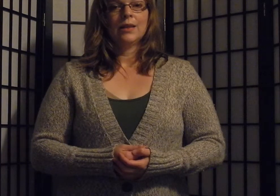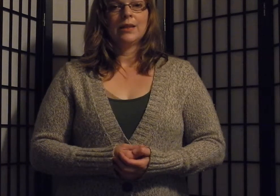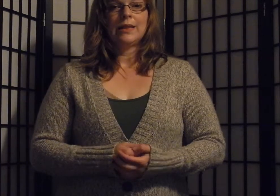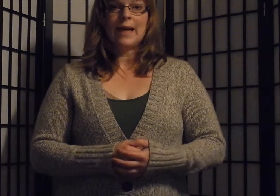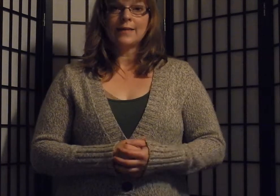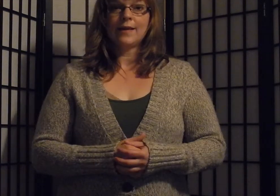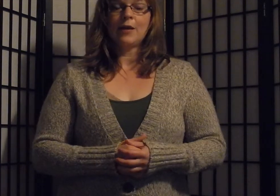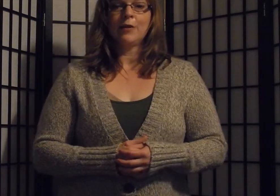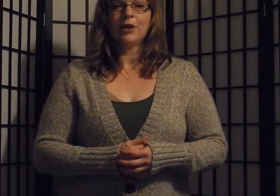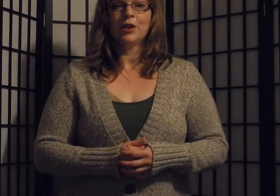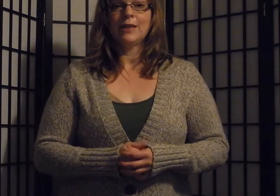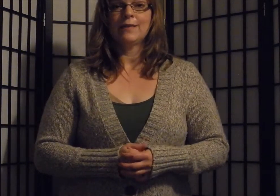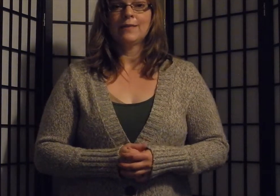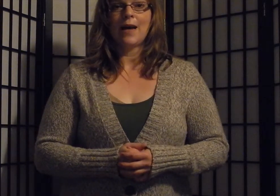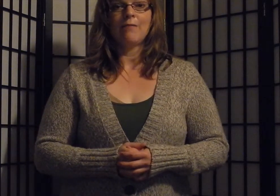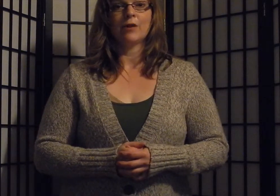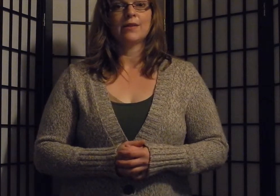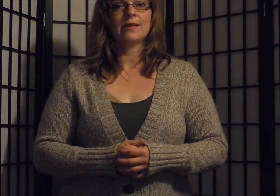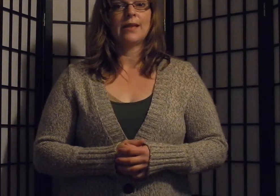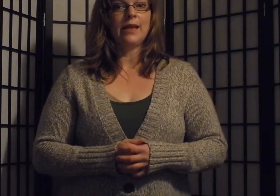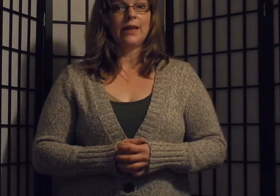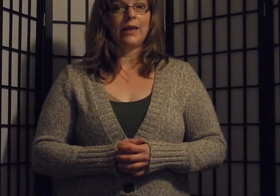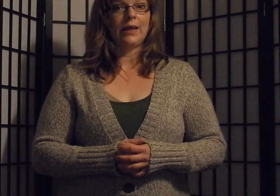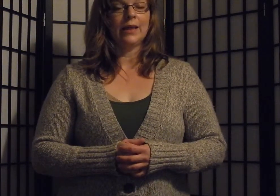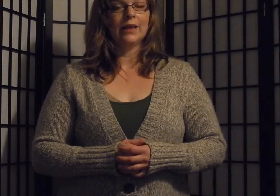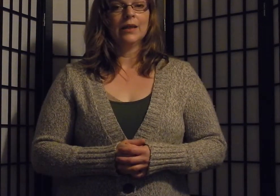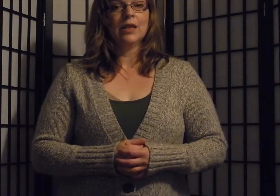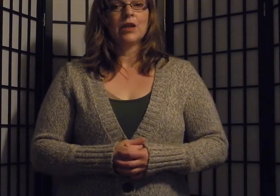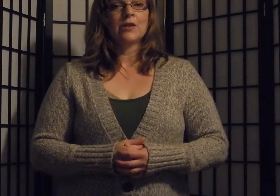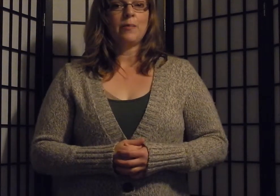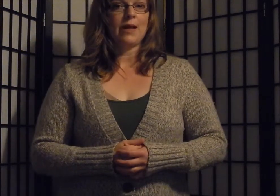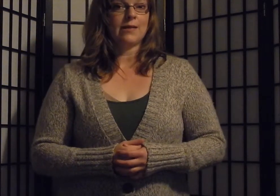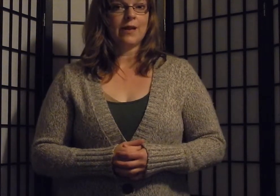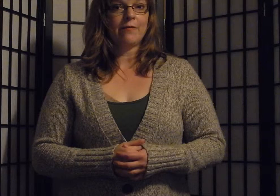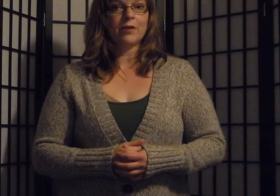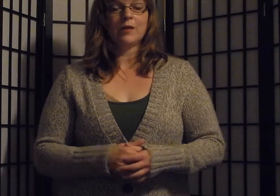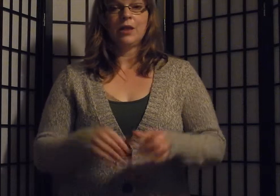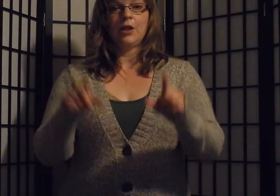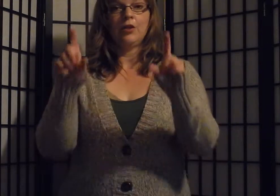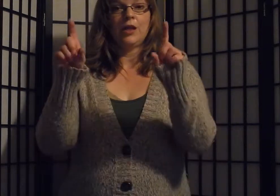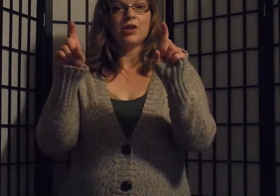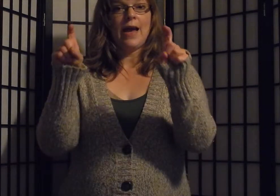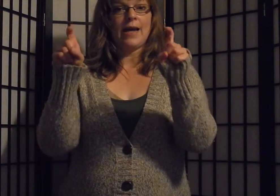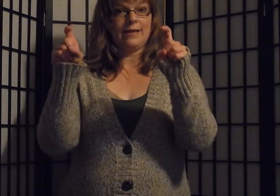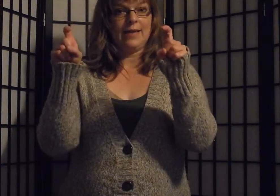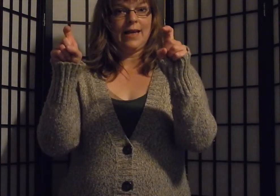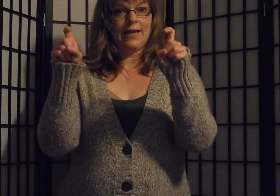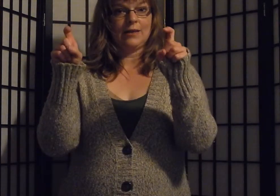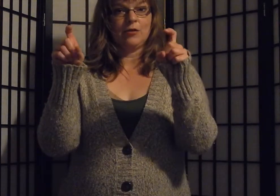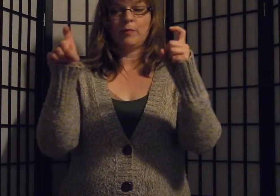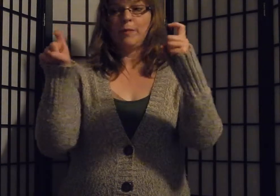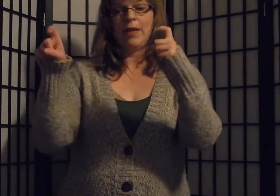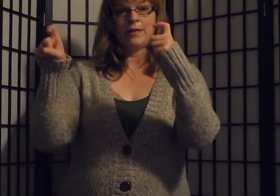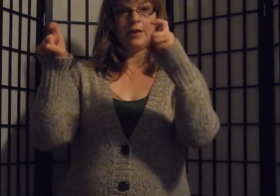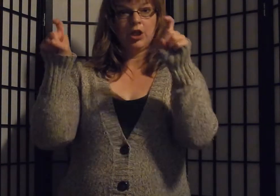The next sign we'll learn is a sign for skiing. To make the sign for skiing, you need your X hands. Remember, that's the